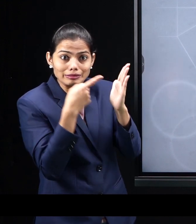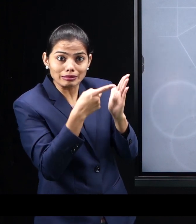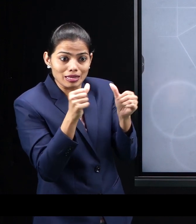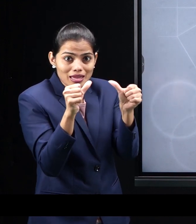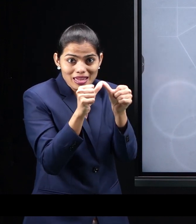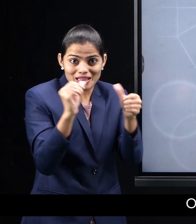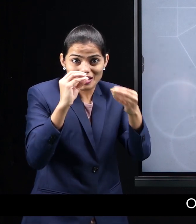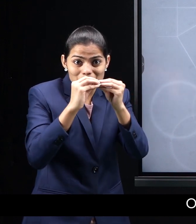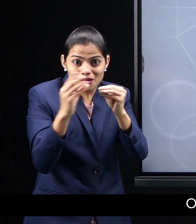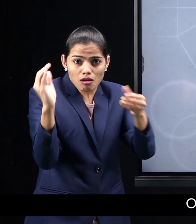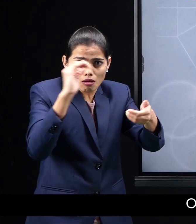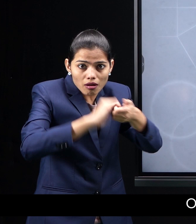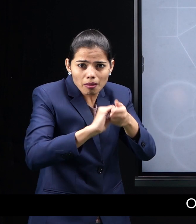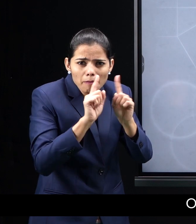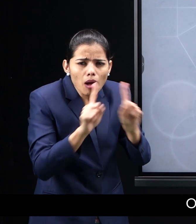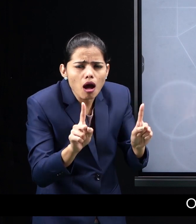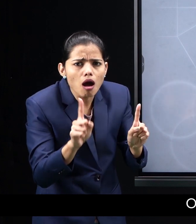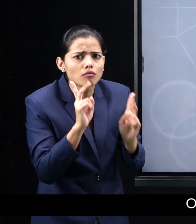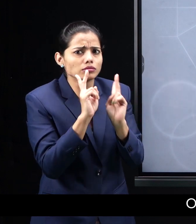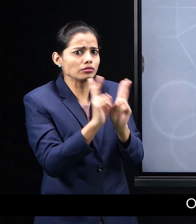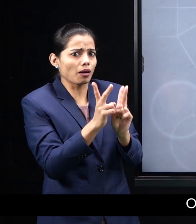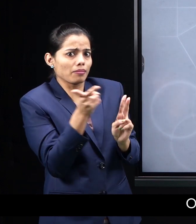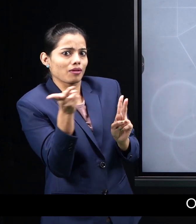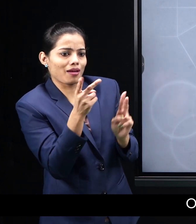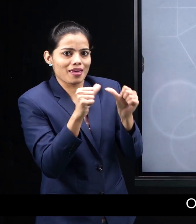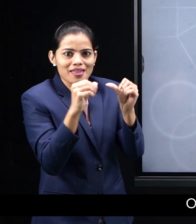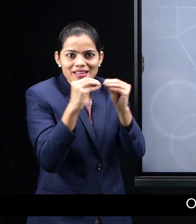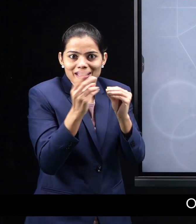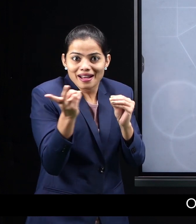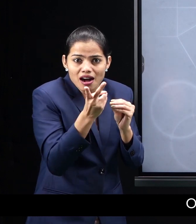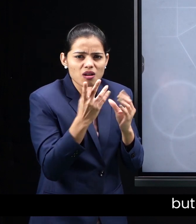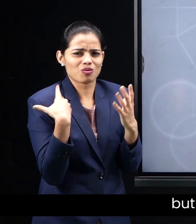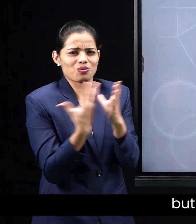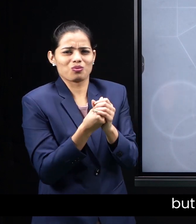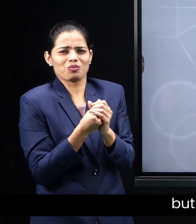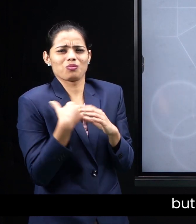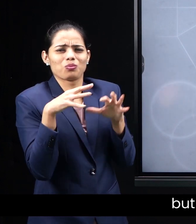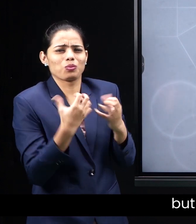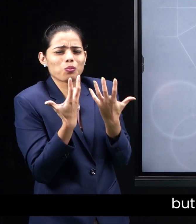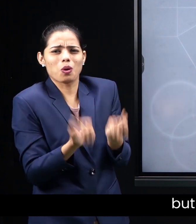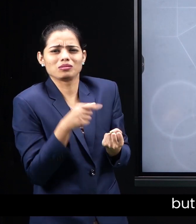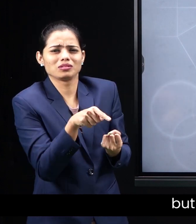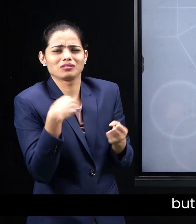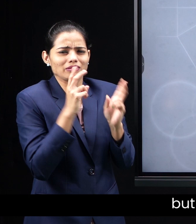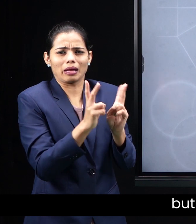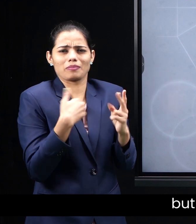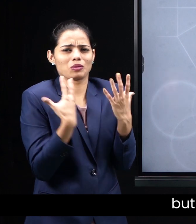B. Of course, it is in A union B, but it is counted both in A and